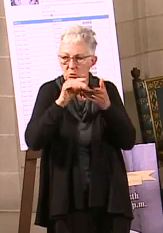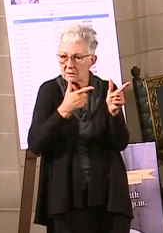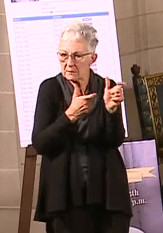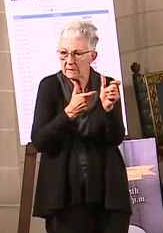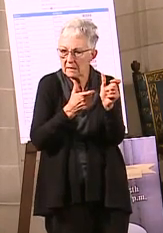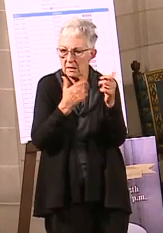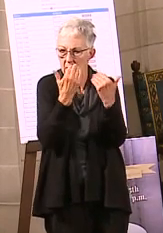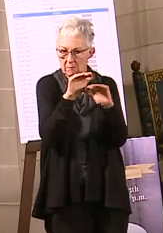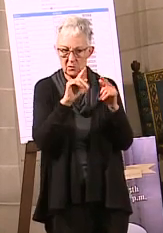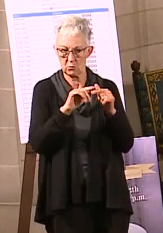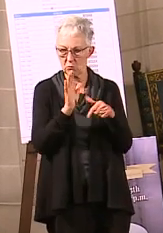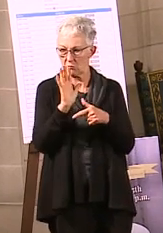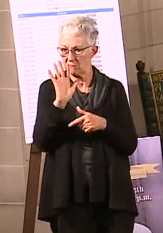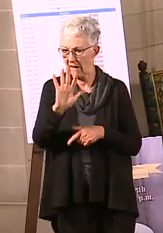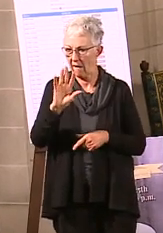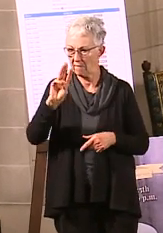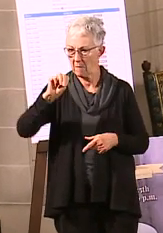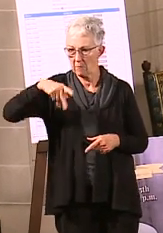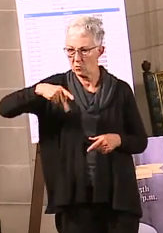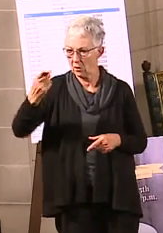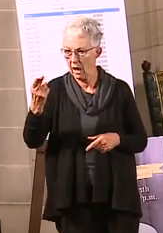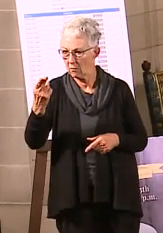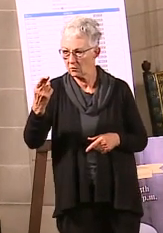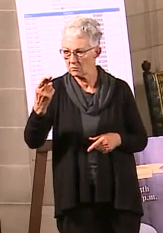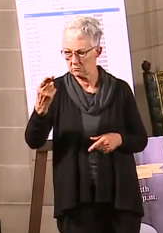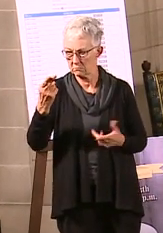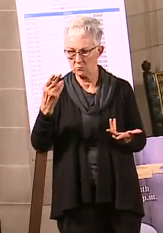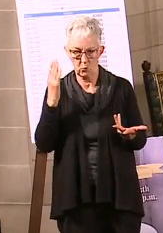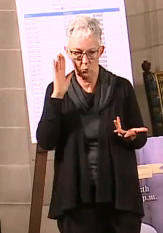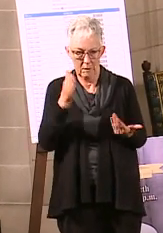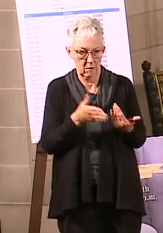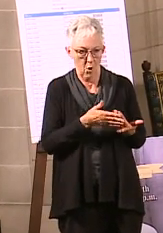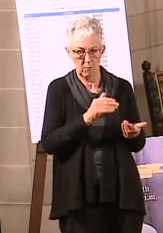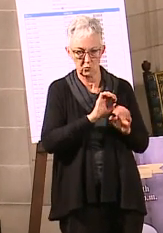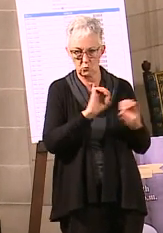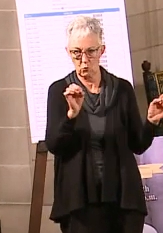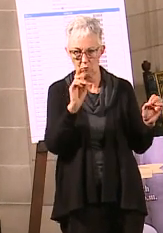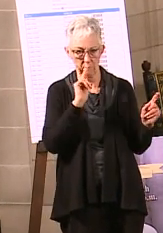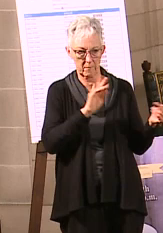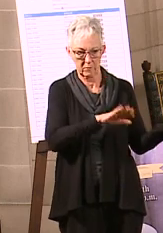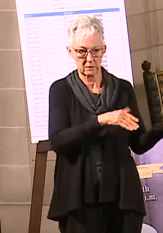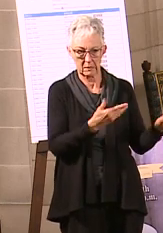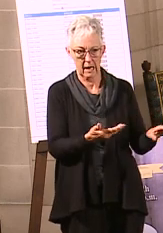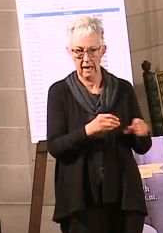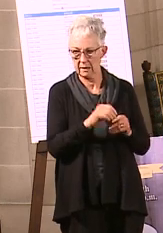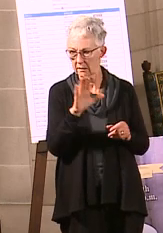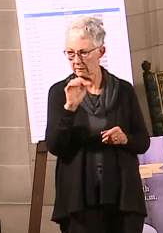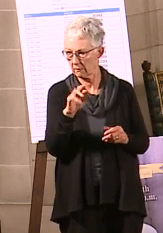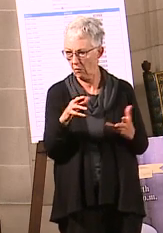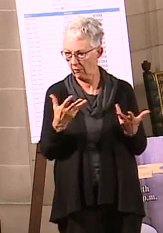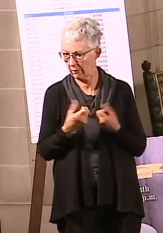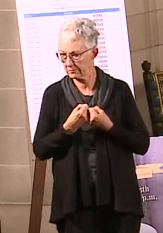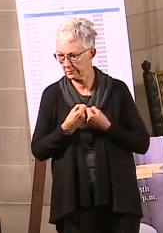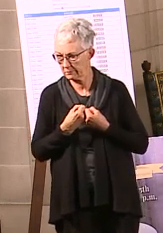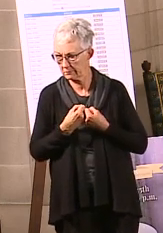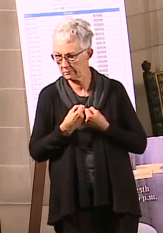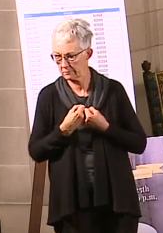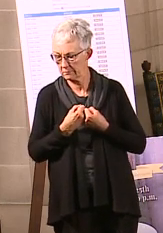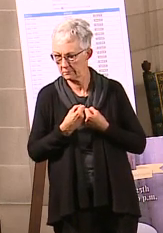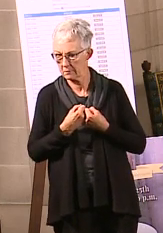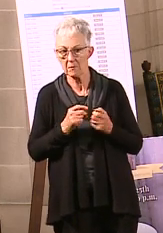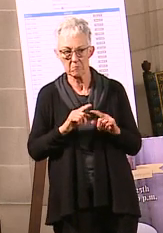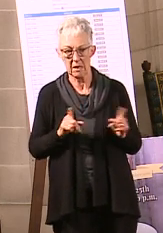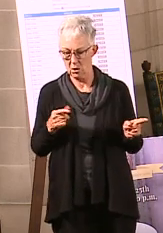that. But essentially, if you want to think about it this way, we've done that for our society by all the restrictions we've put in place.